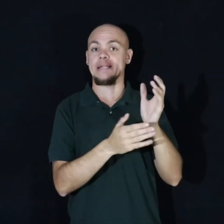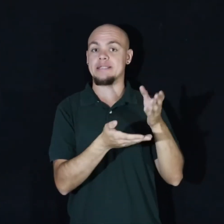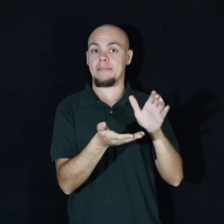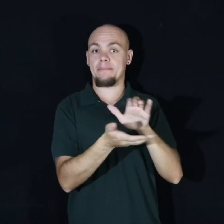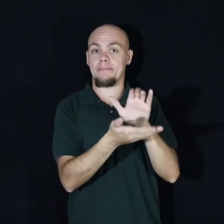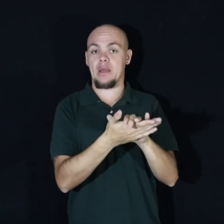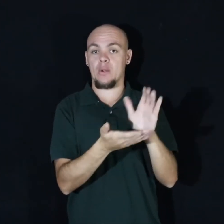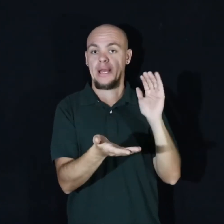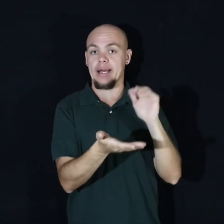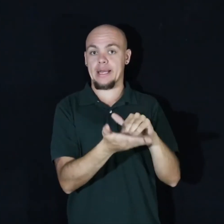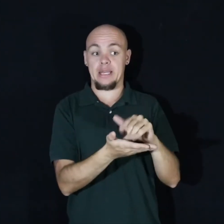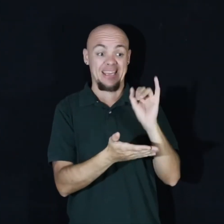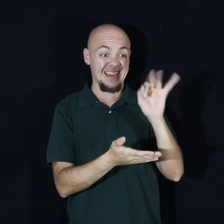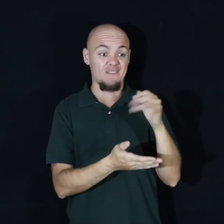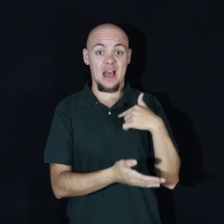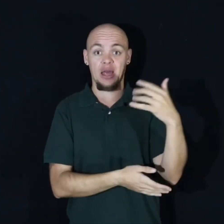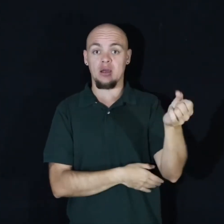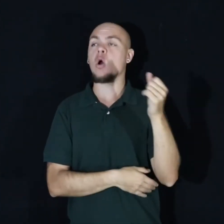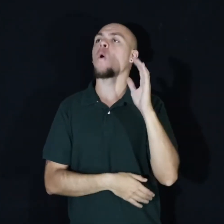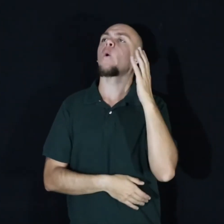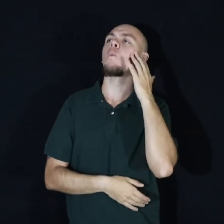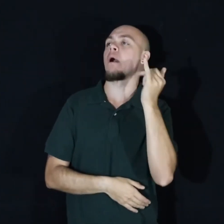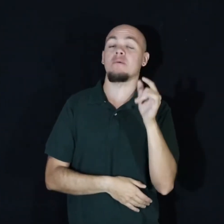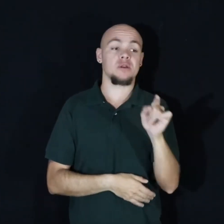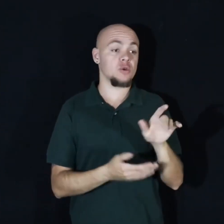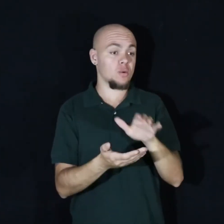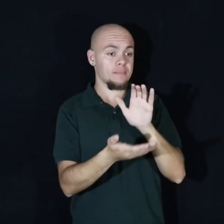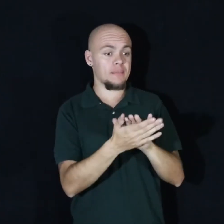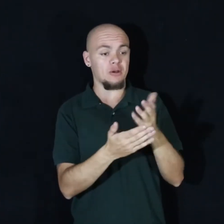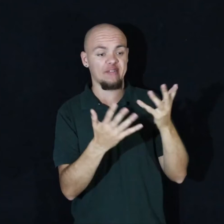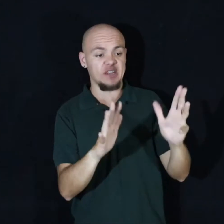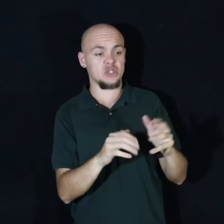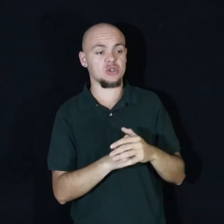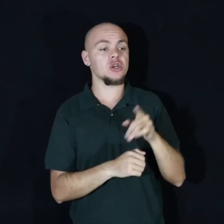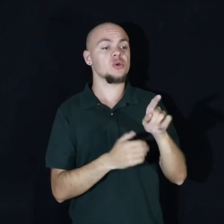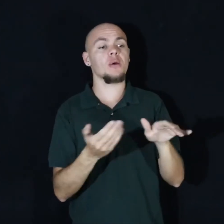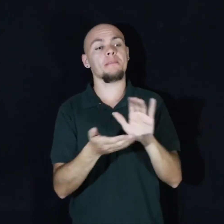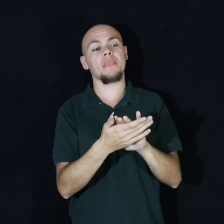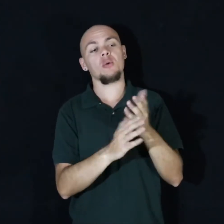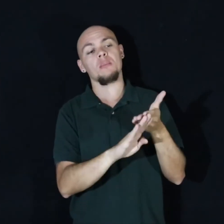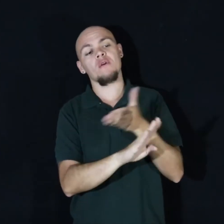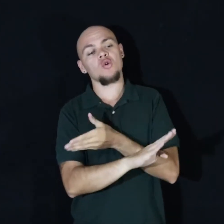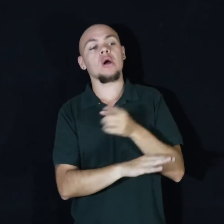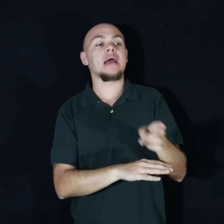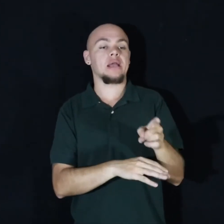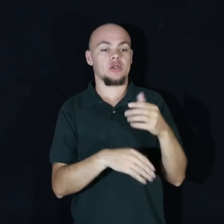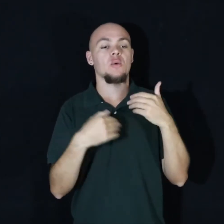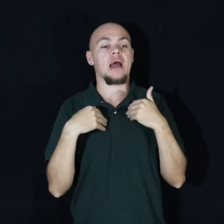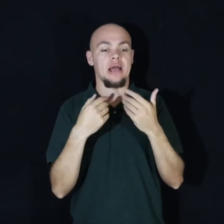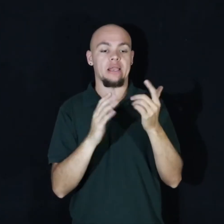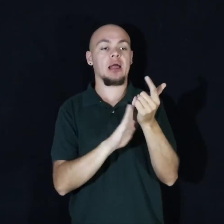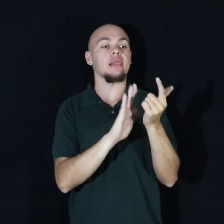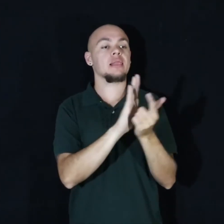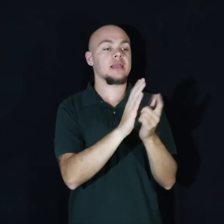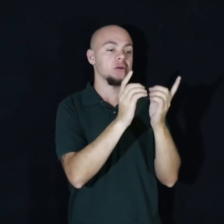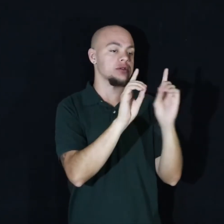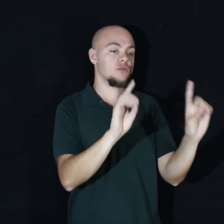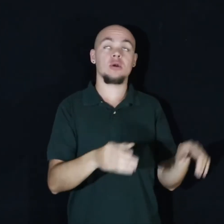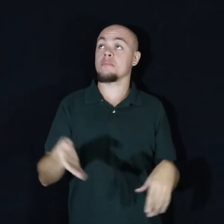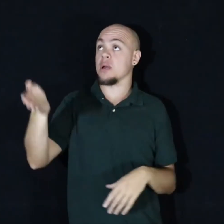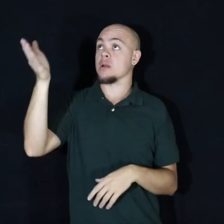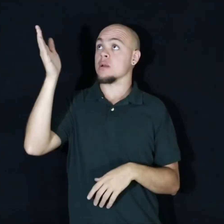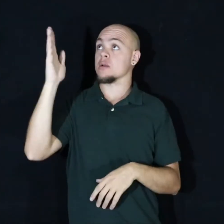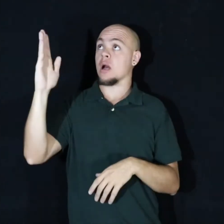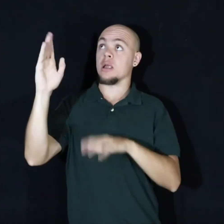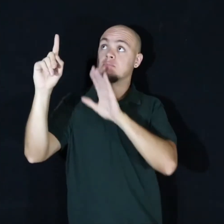to ever get married again. If I were to say to you, you can't get married again. Well, why? Well, you're already married. You were married before. And even though